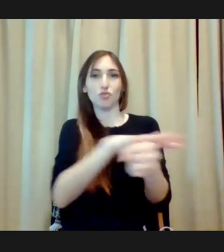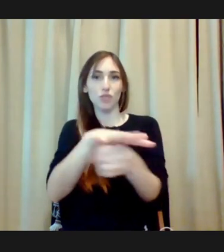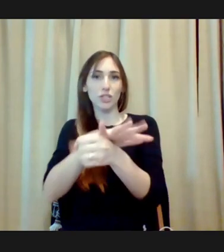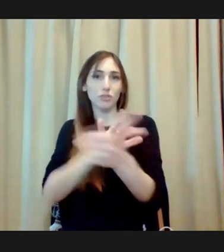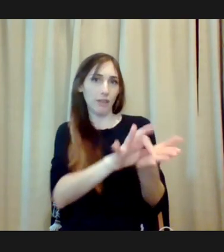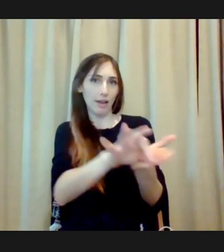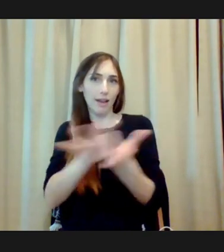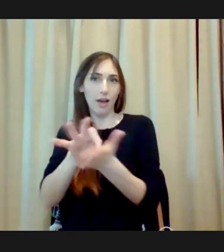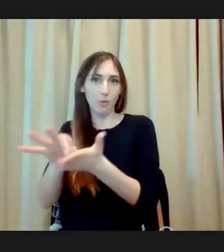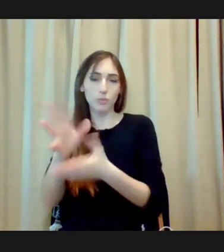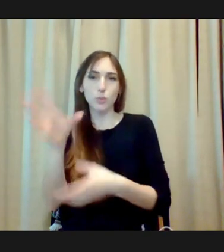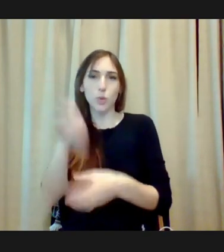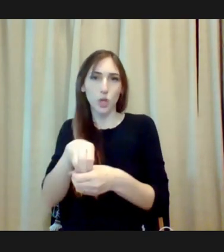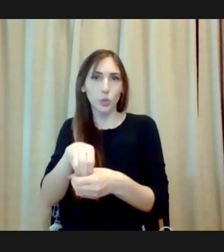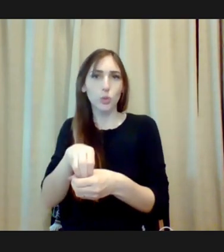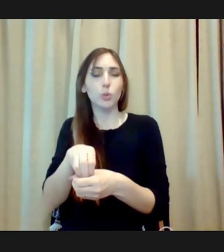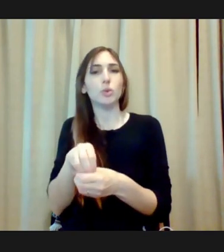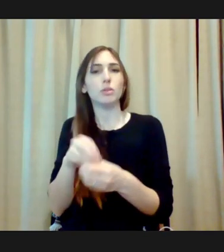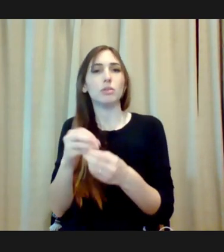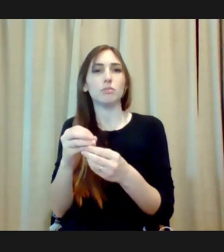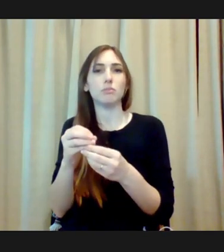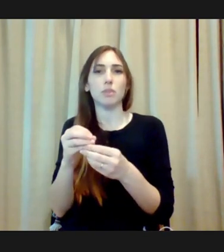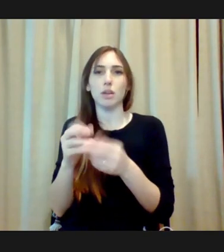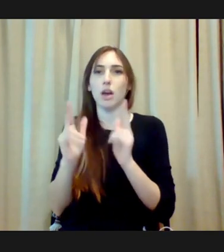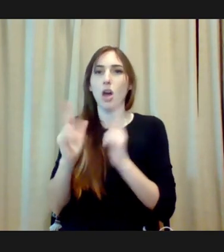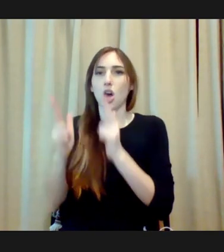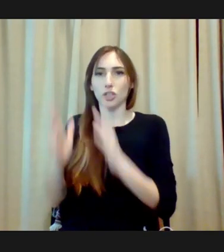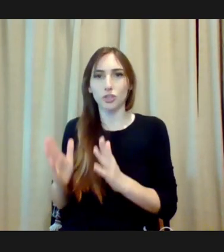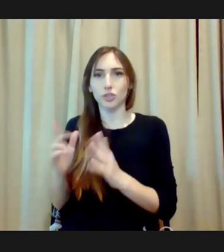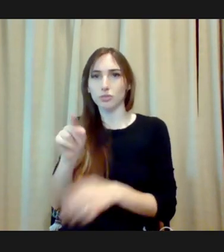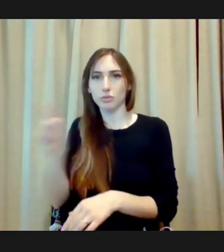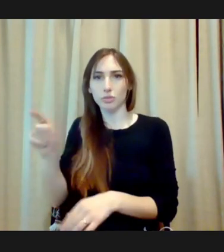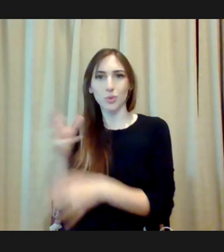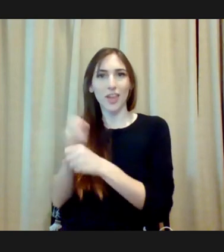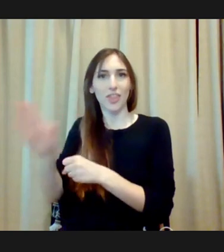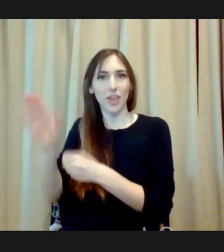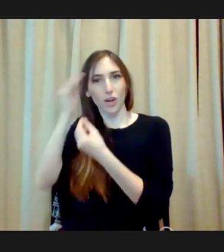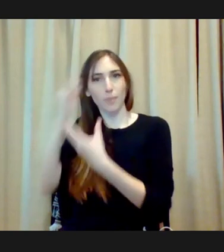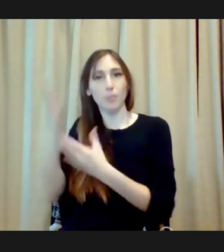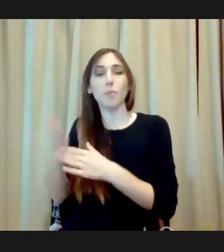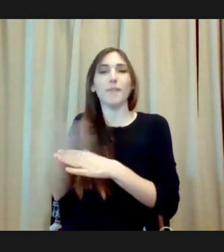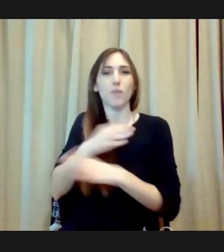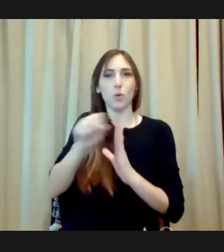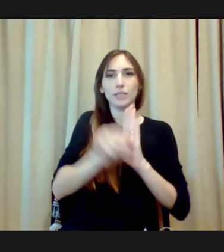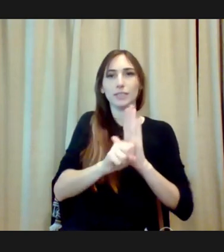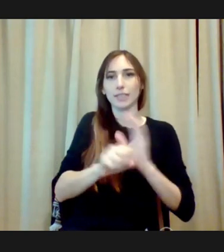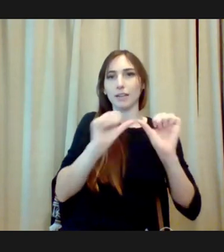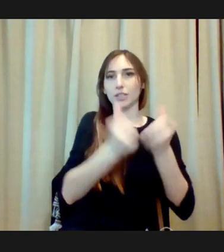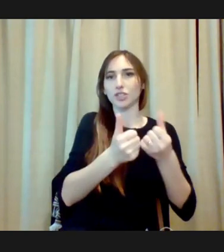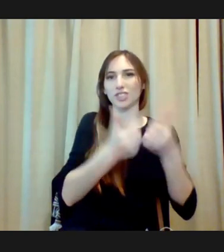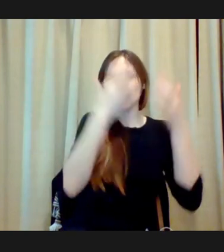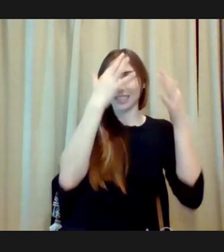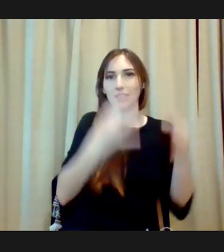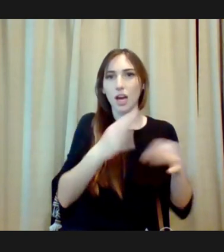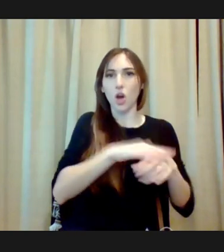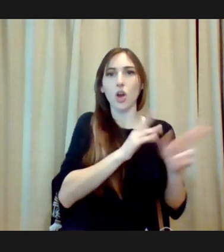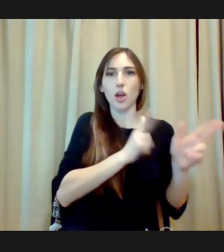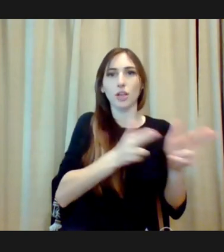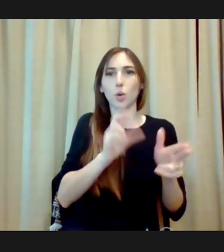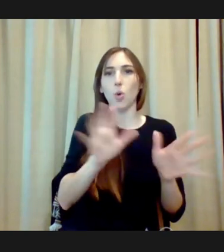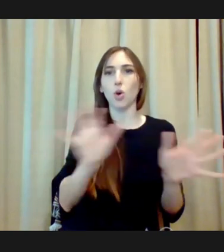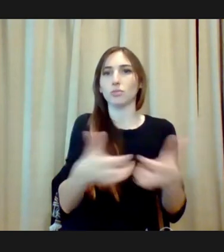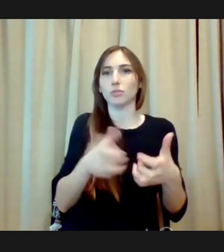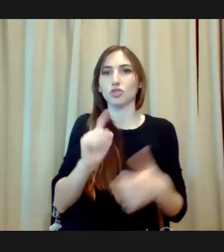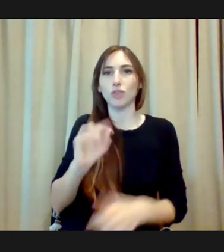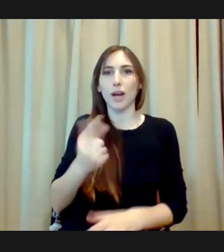include subsistence hunters to get their input before the state agency decides on a hunting or trapping season and decides how